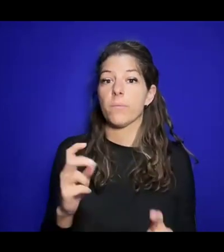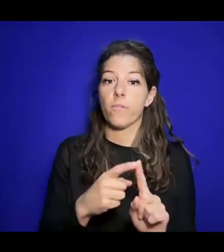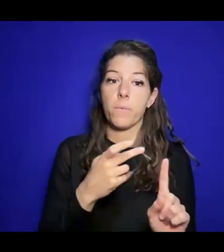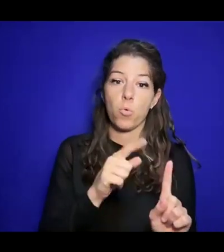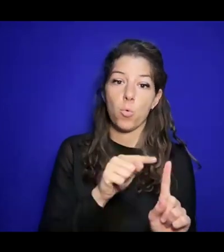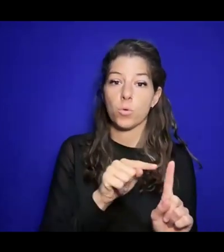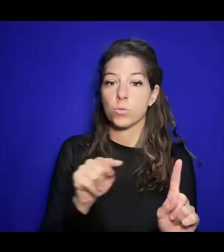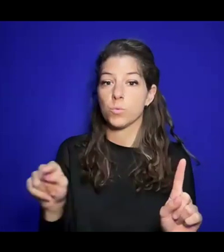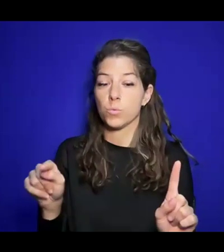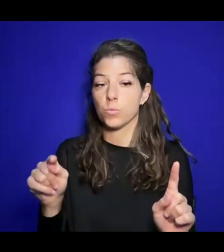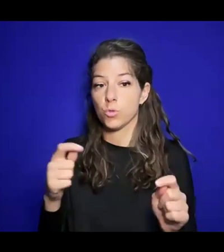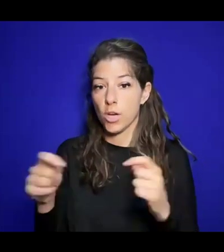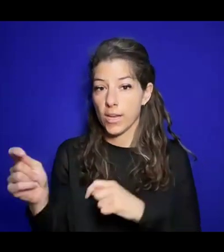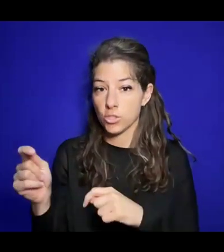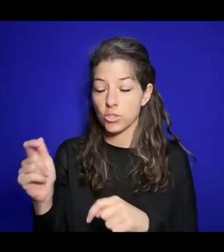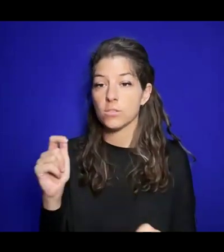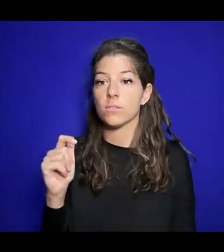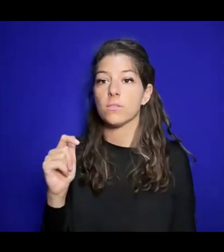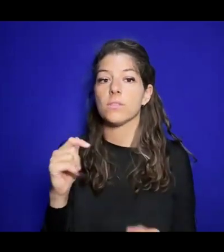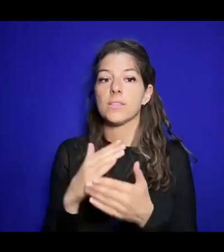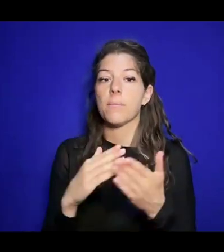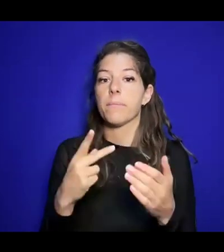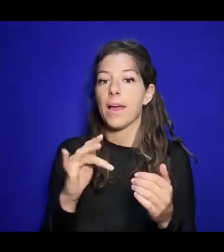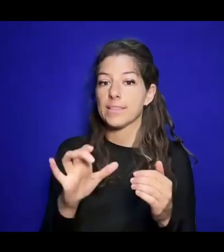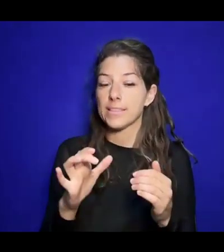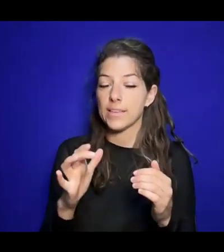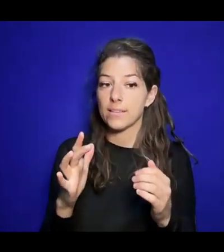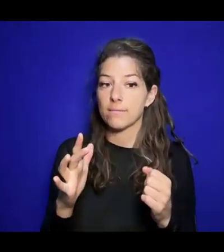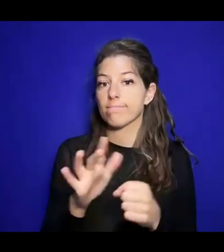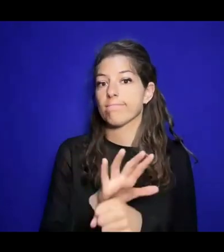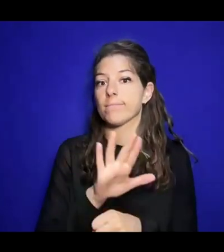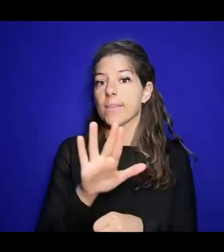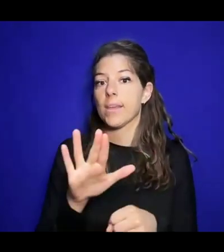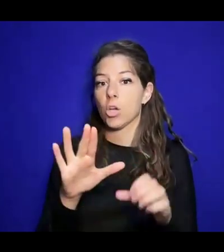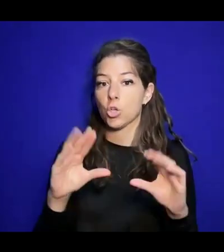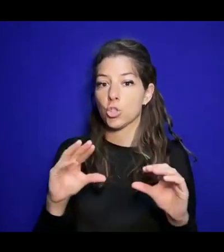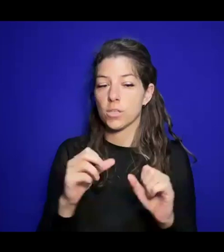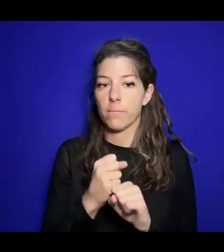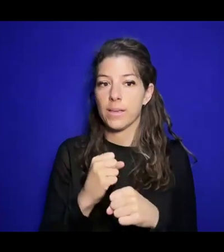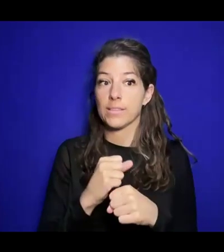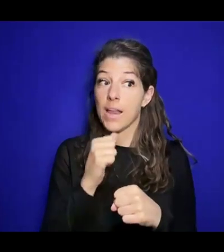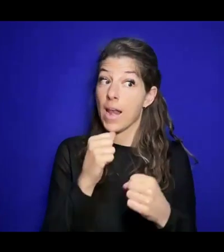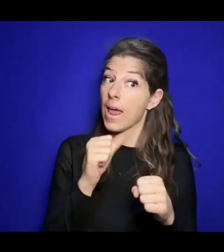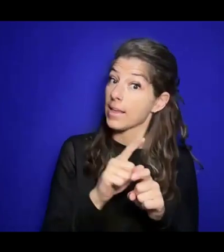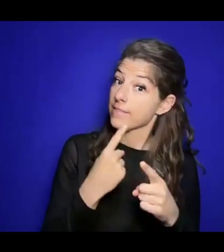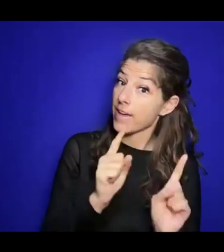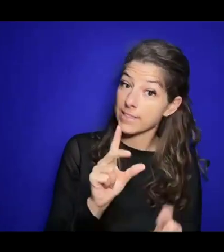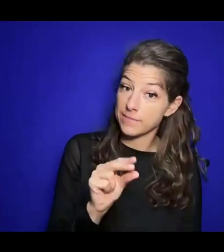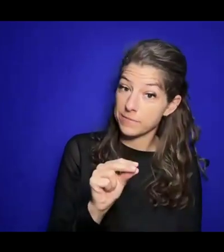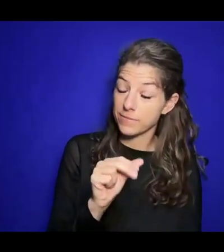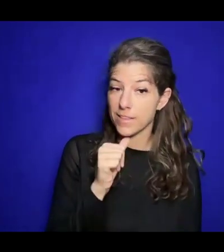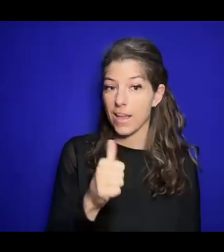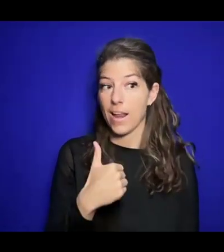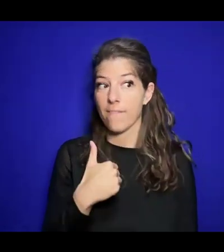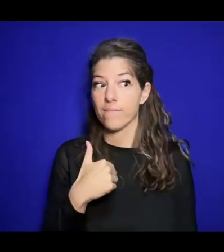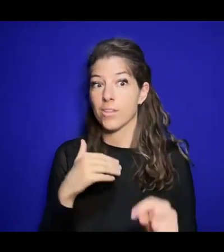to getting changed, and put some plastic over their cushion, which makes the cushion not as effective because it's not going to have the